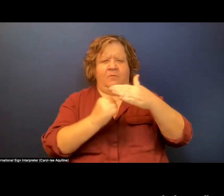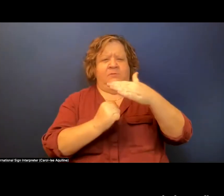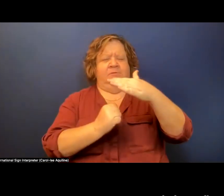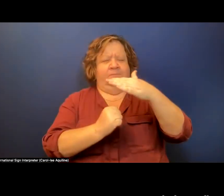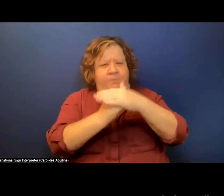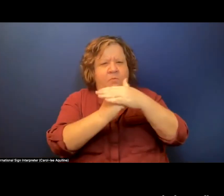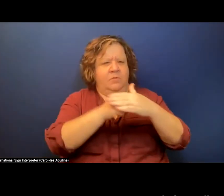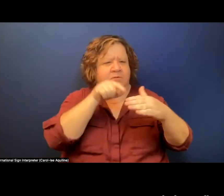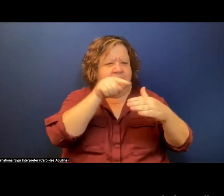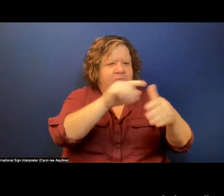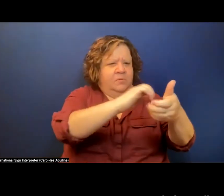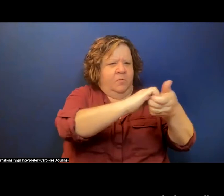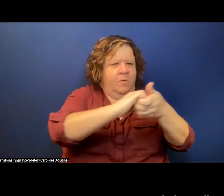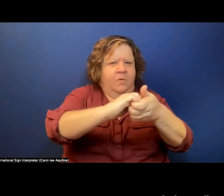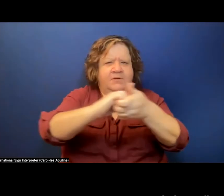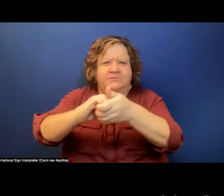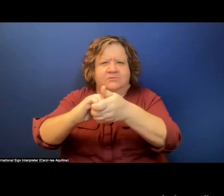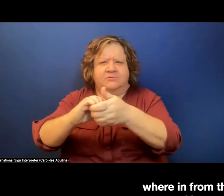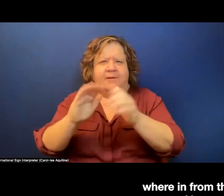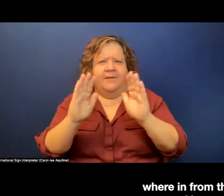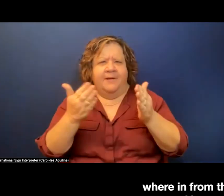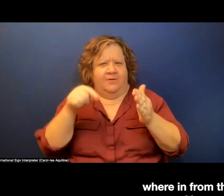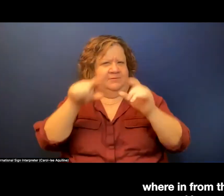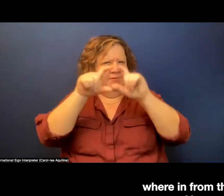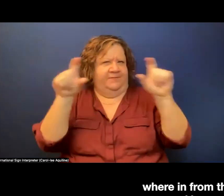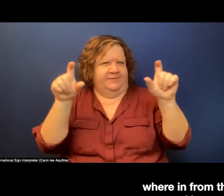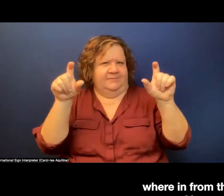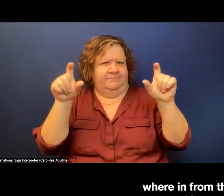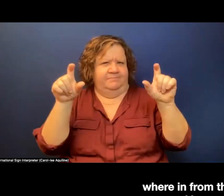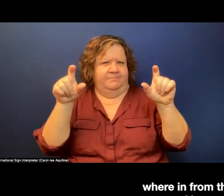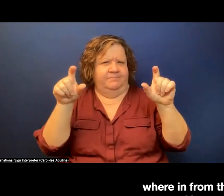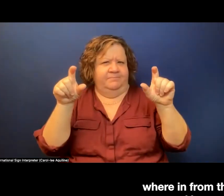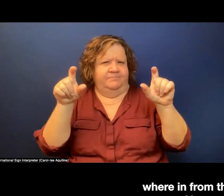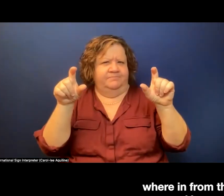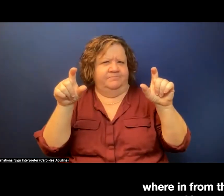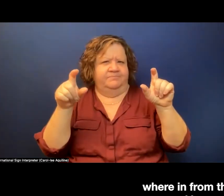also reflect on how our experiences